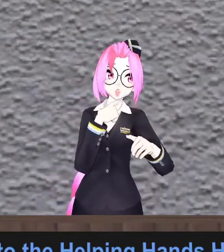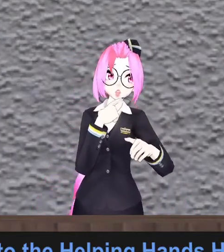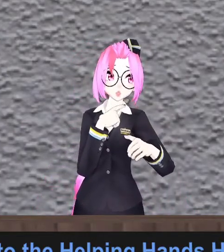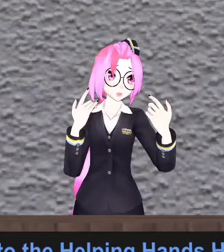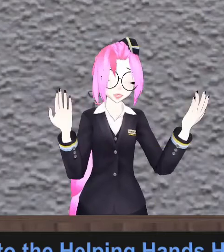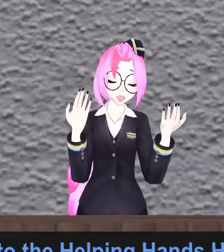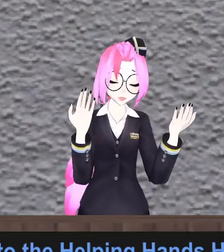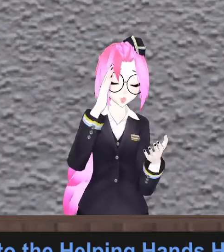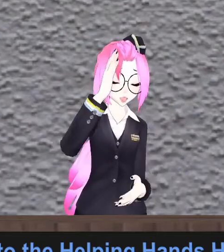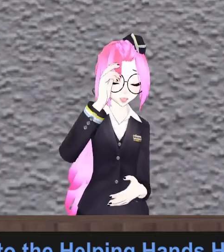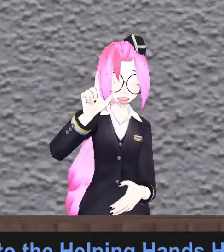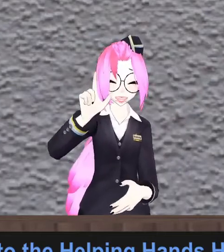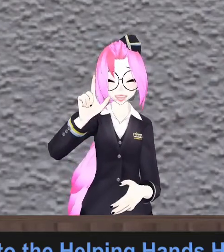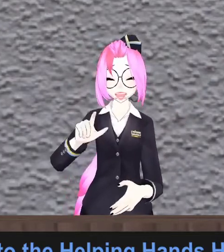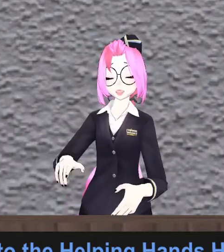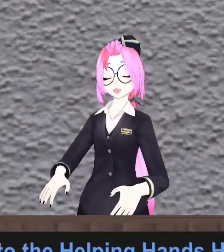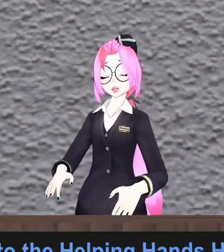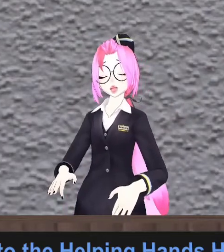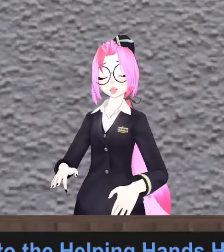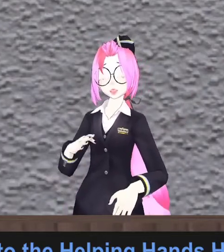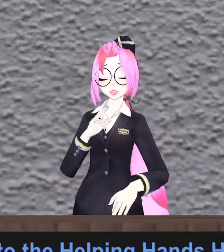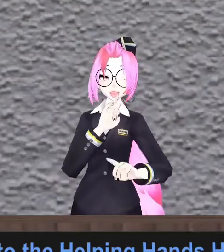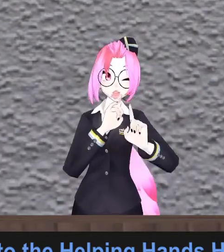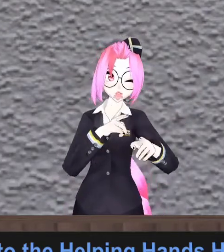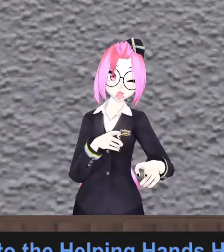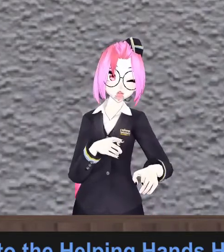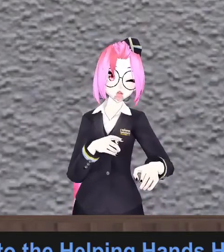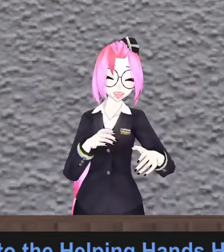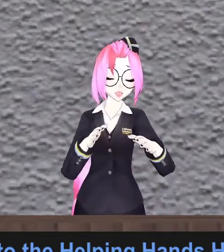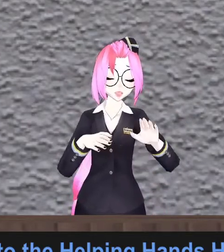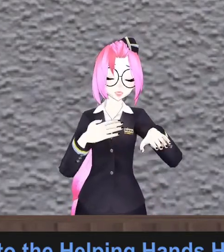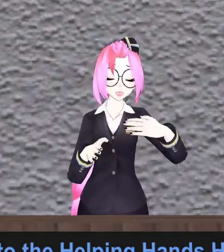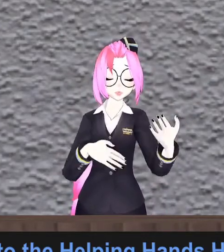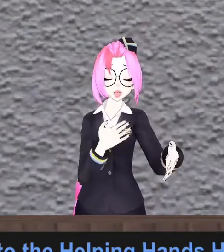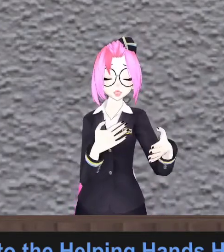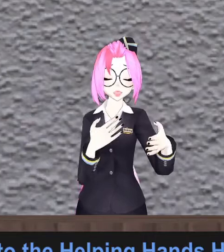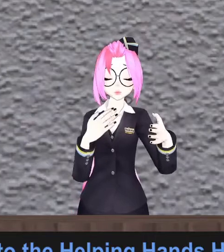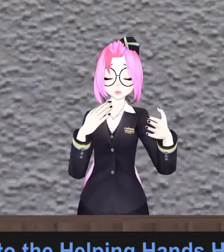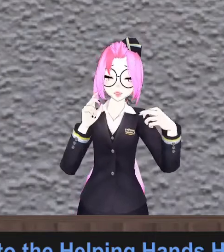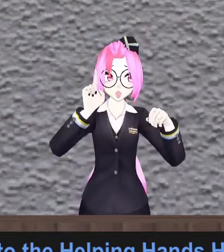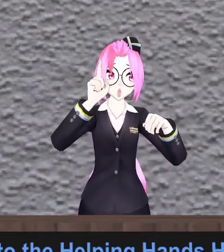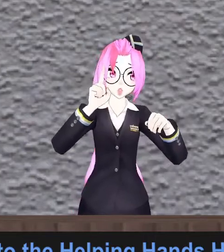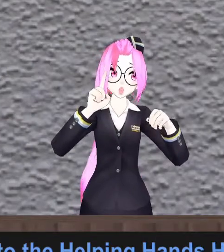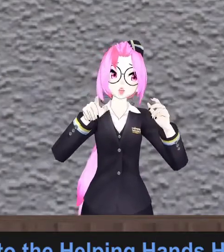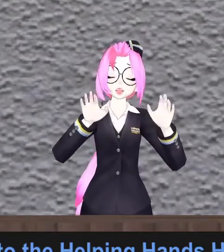say, like, what is a classifier? And the answer to that is it's one of the things